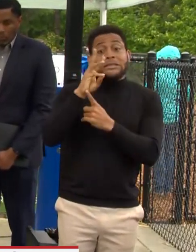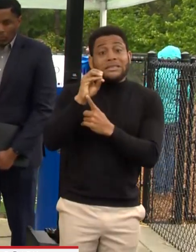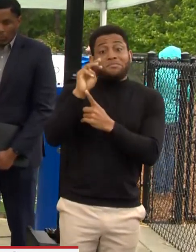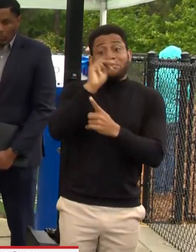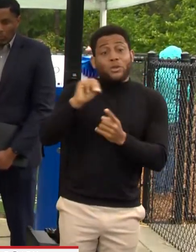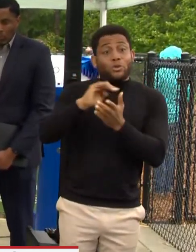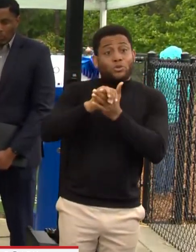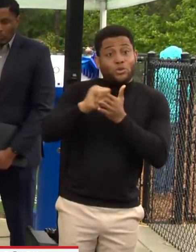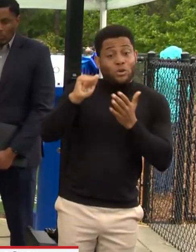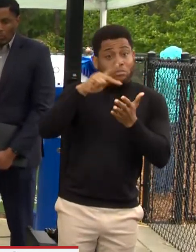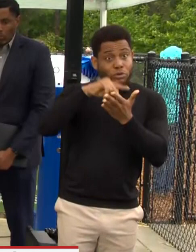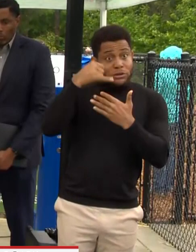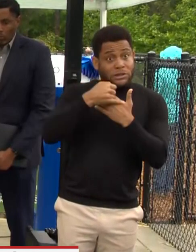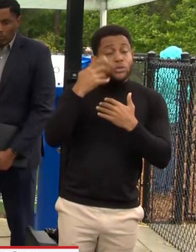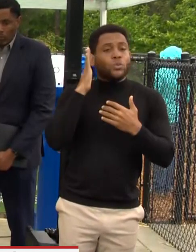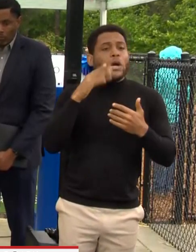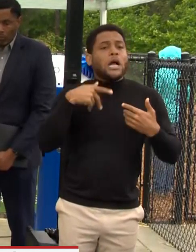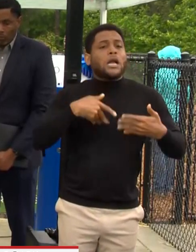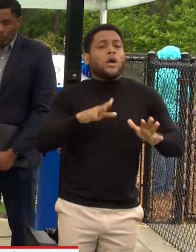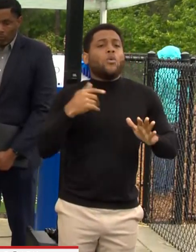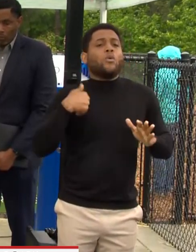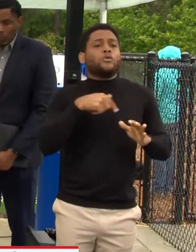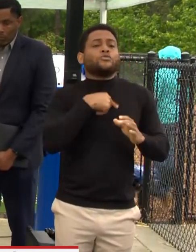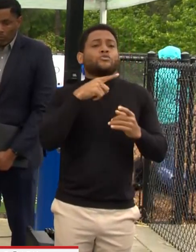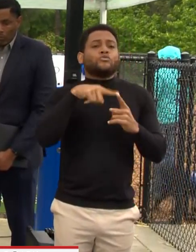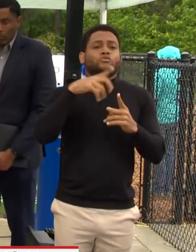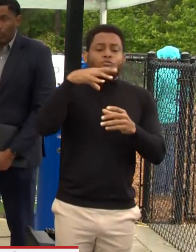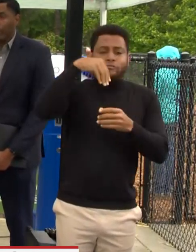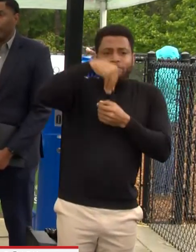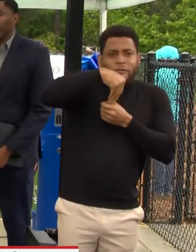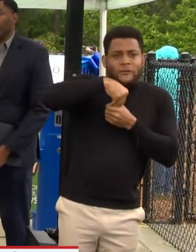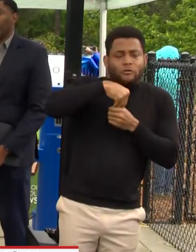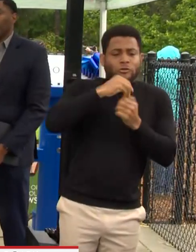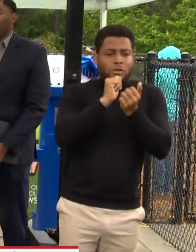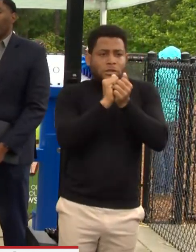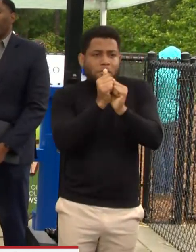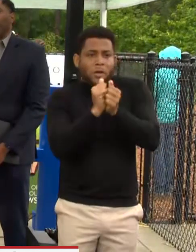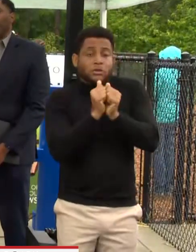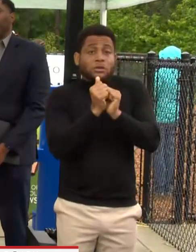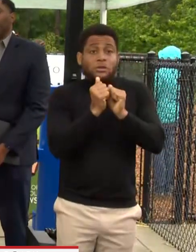us to build an indoor sports complex for